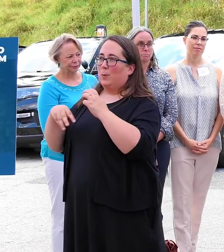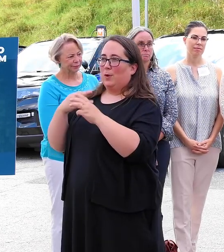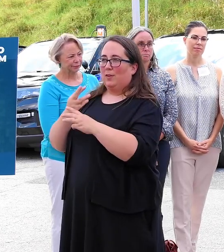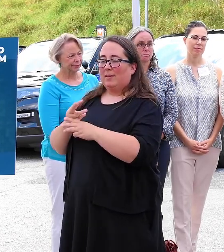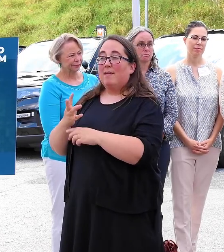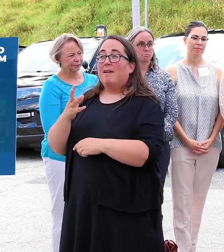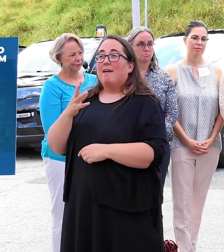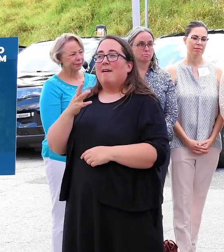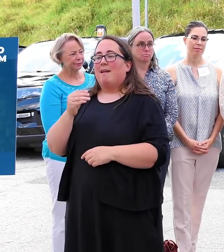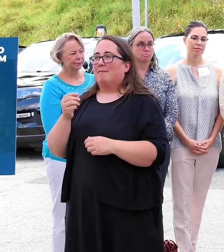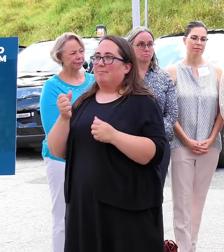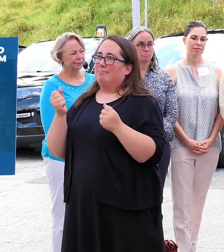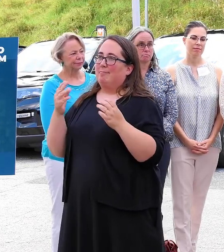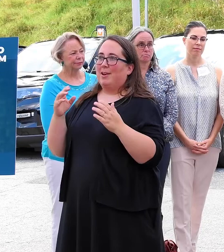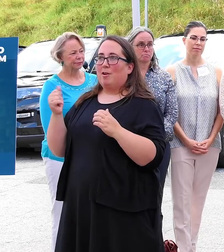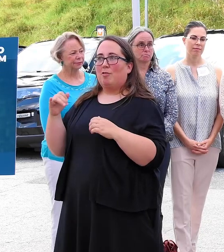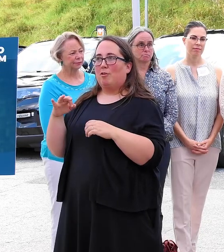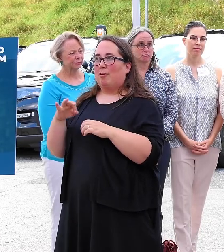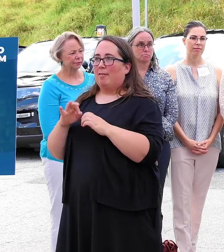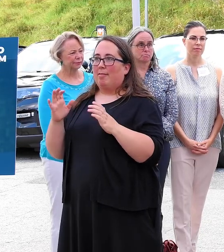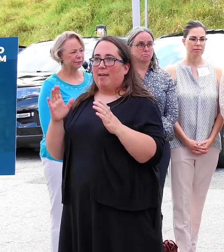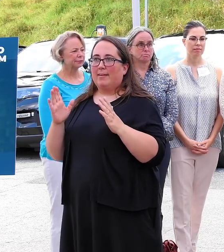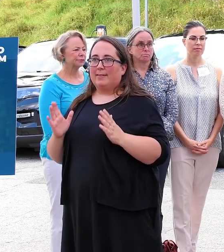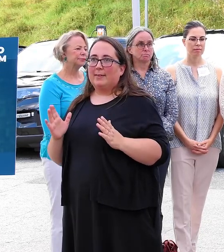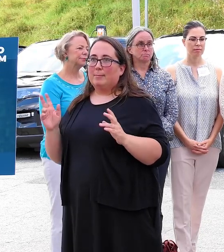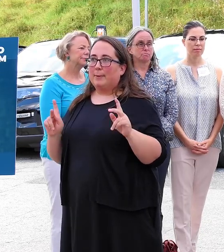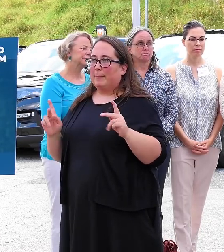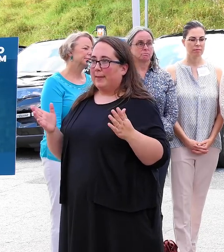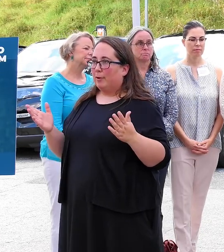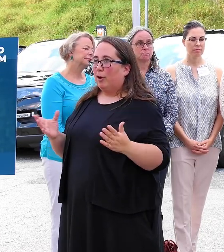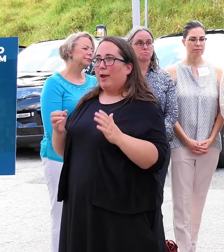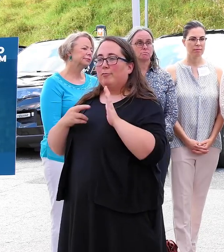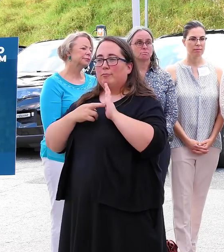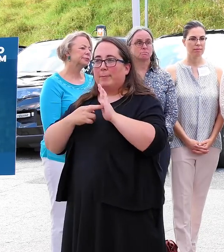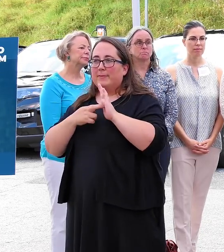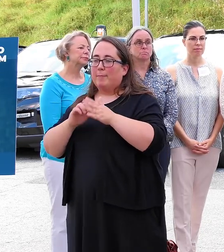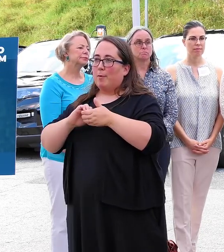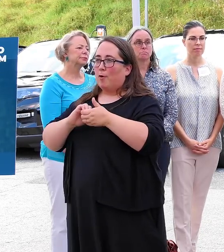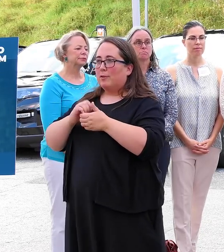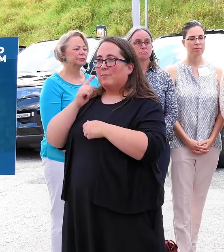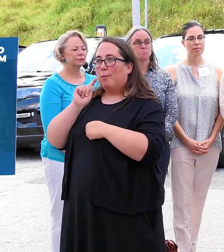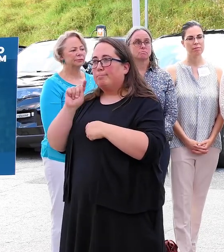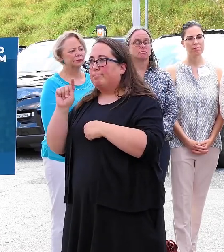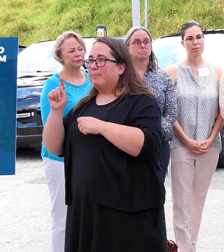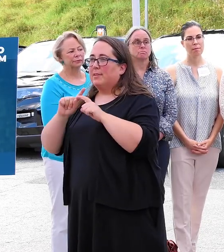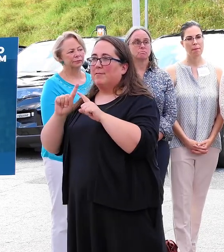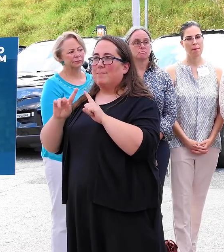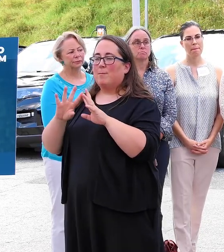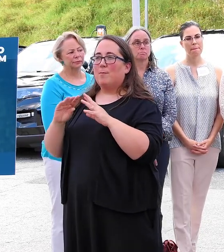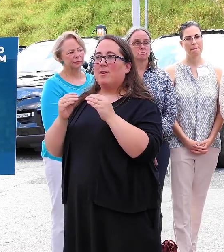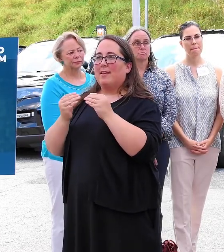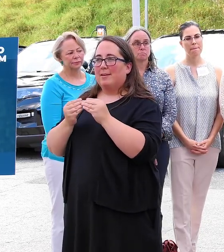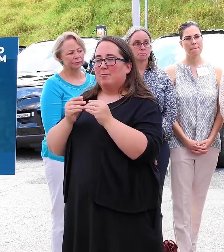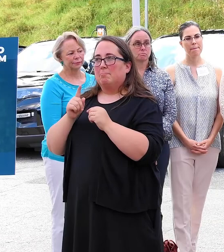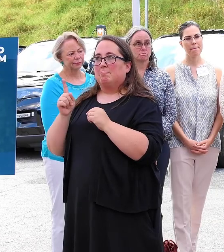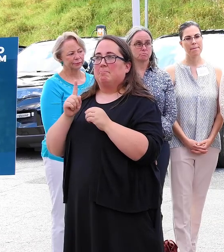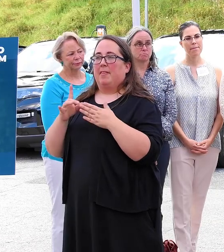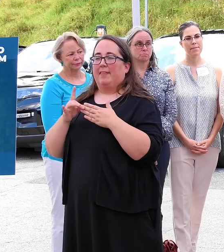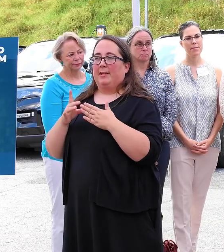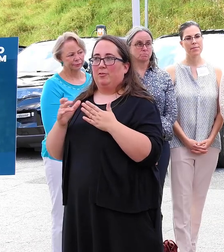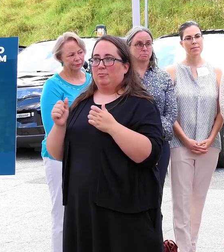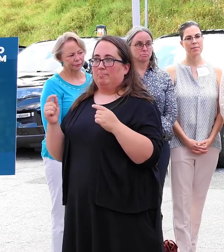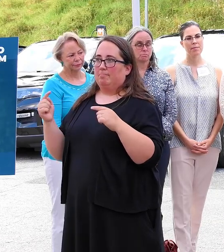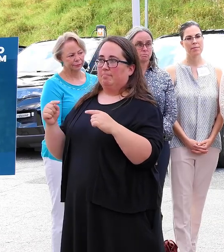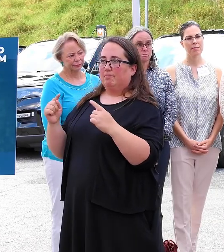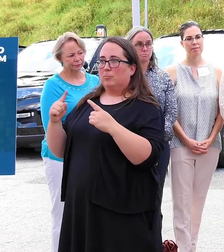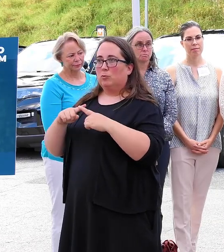well as so many other elected officials and representatives and partners of organizational leaders who protect